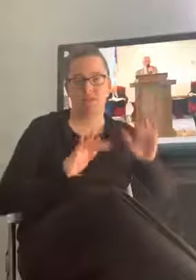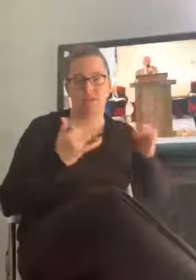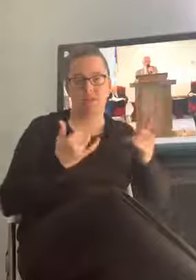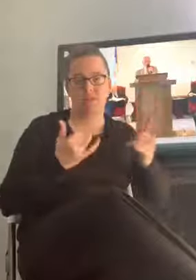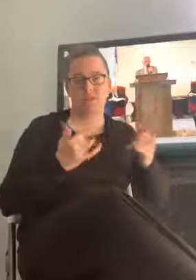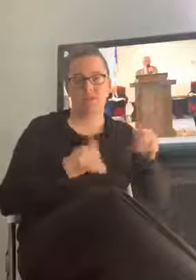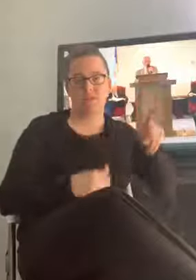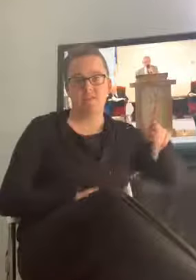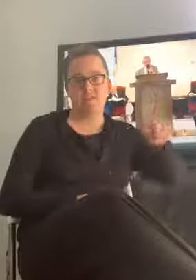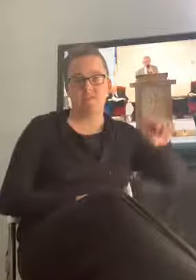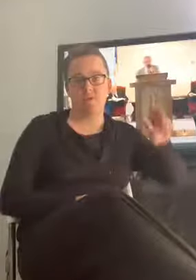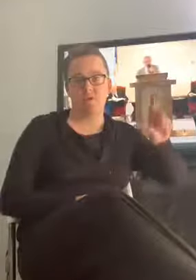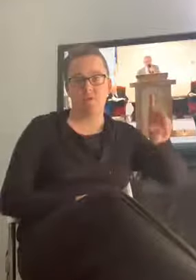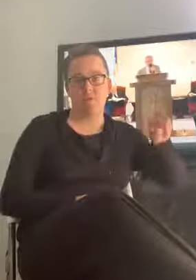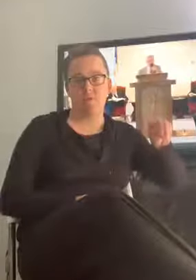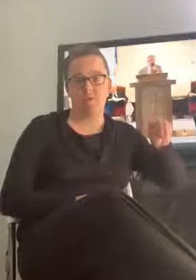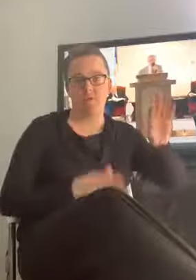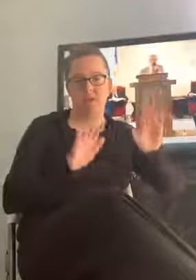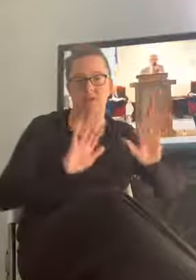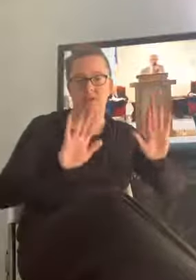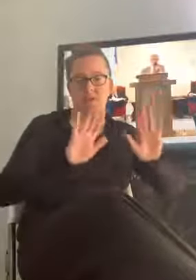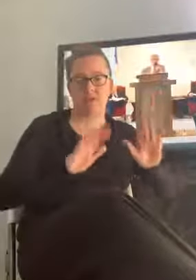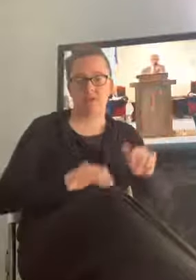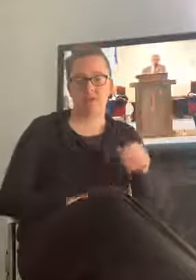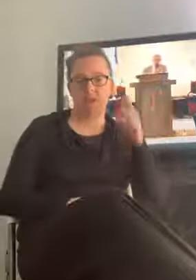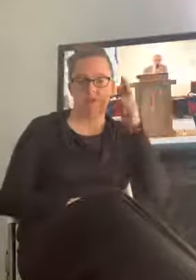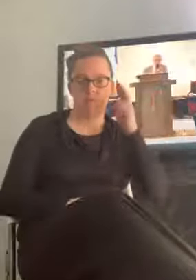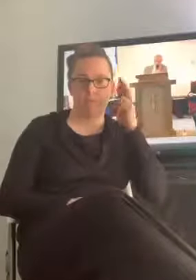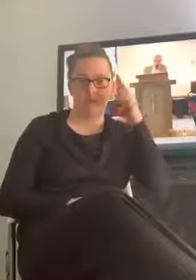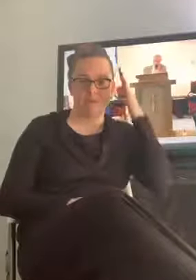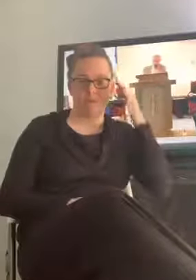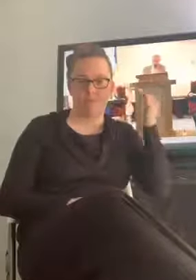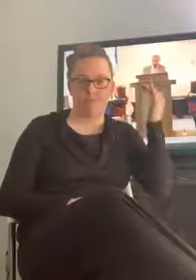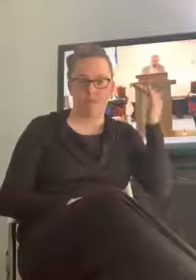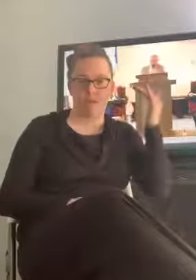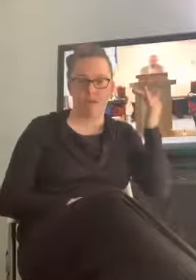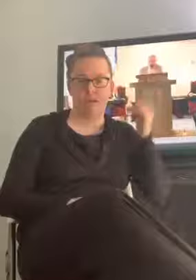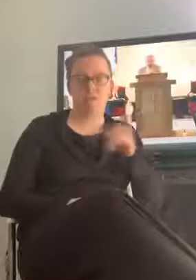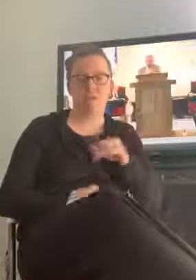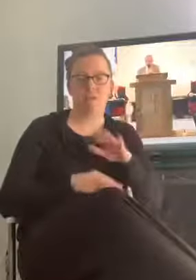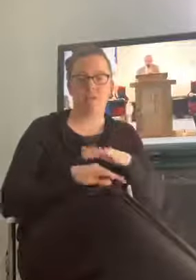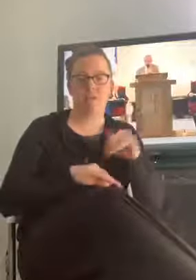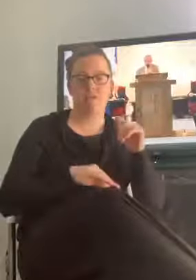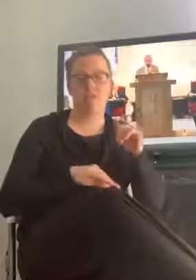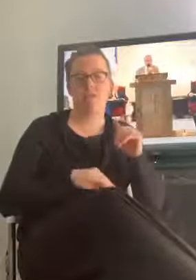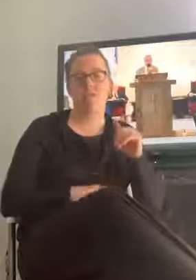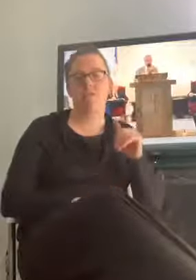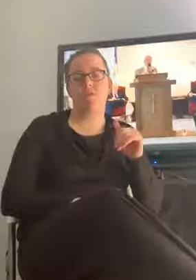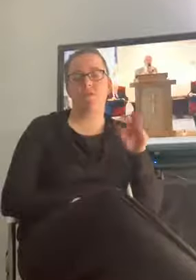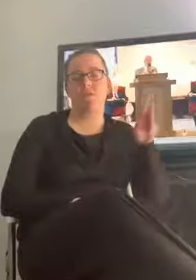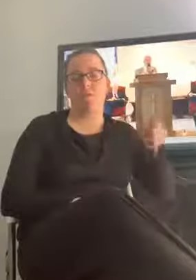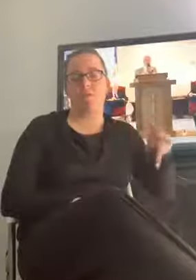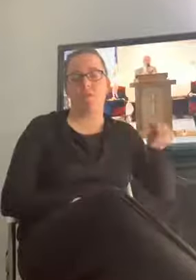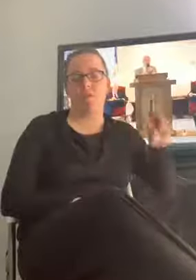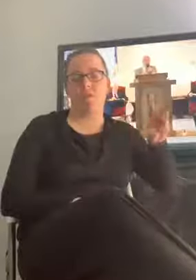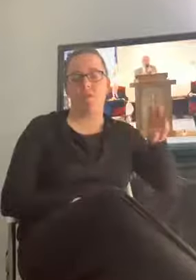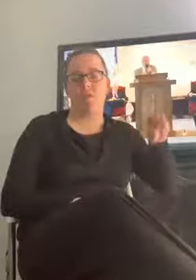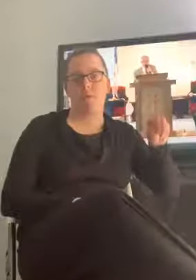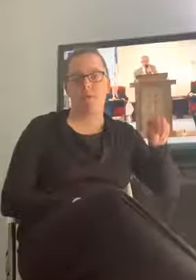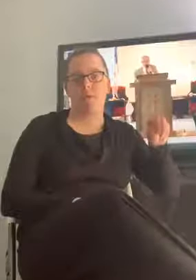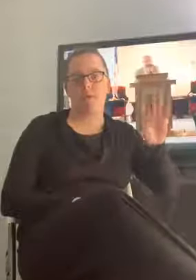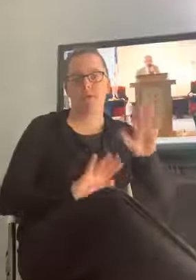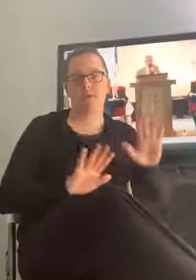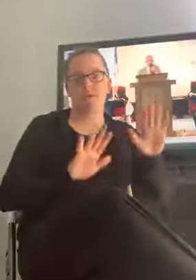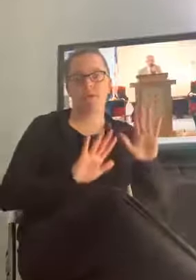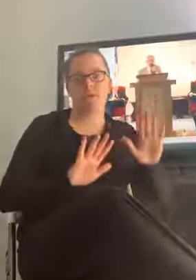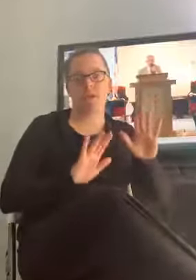Sunday. There's a reason why it is referred to as Palm Sunday. And it is in reference to